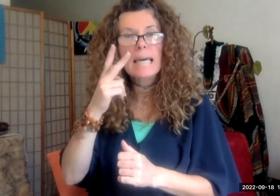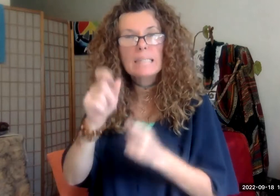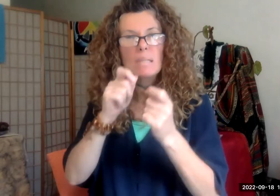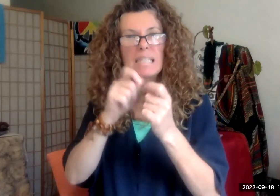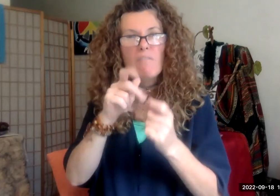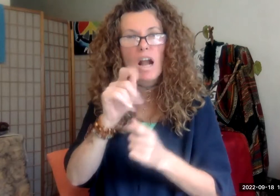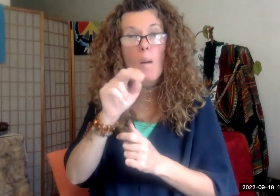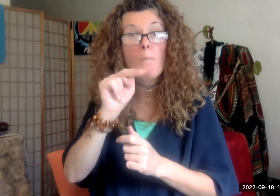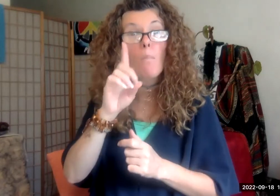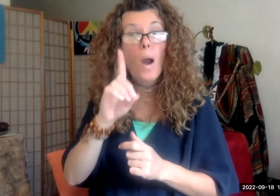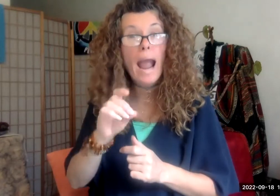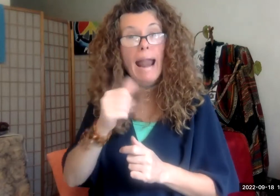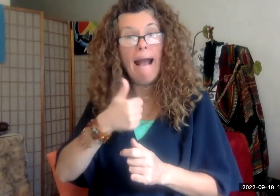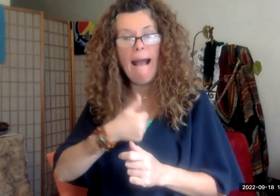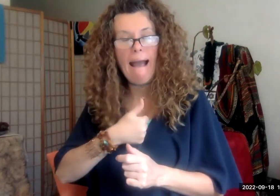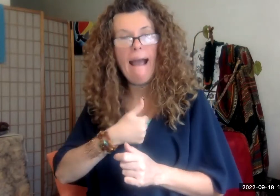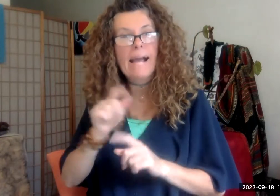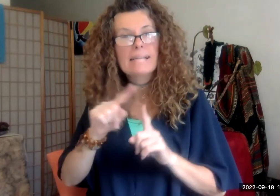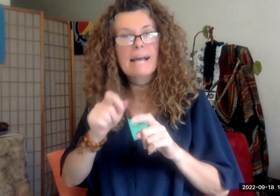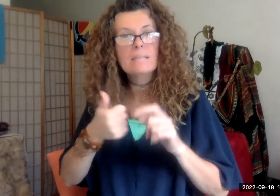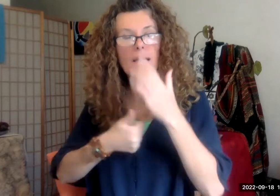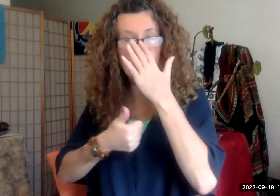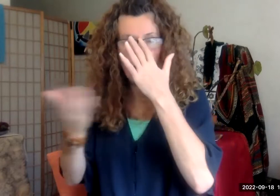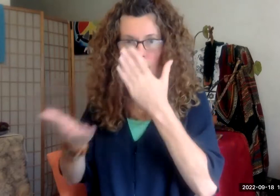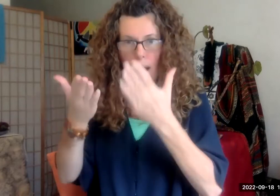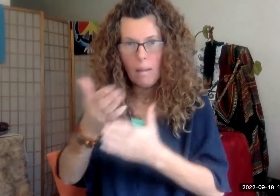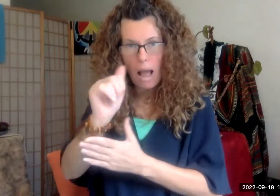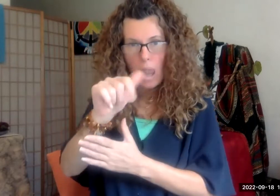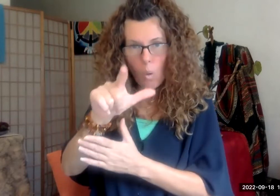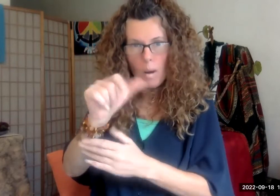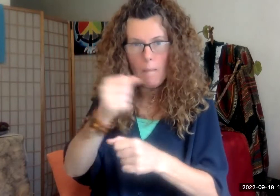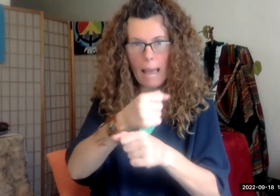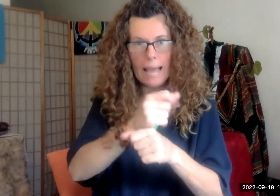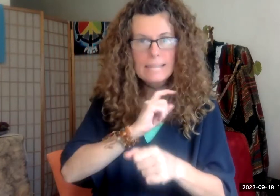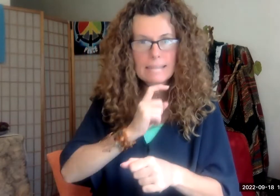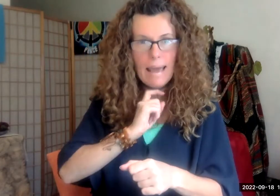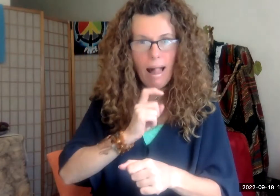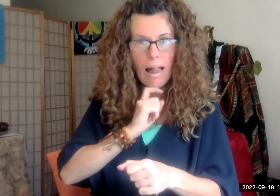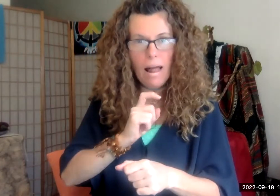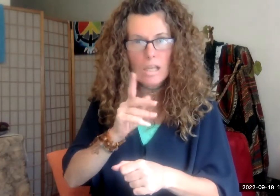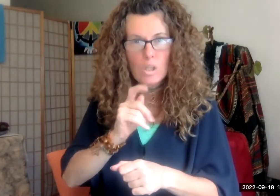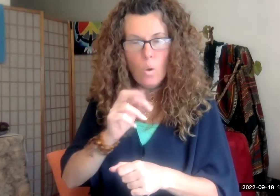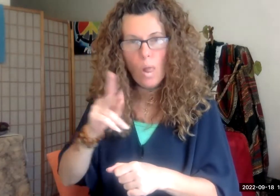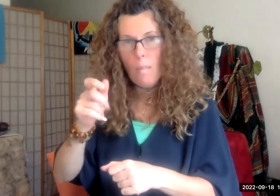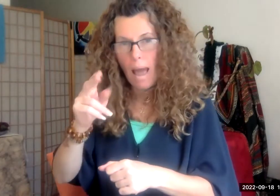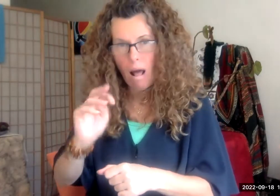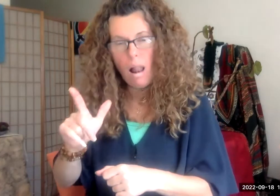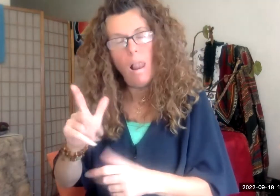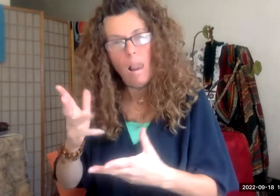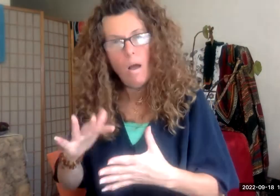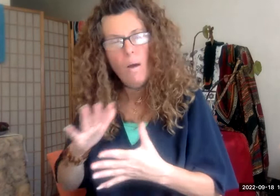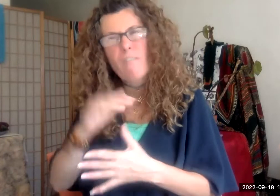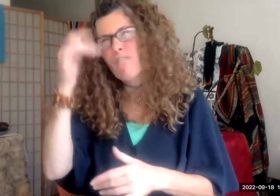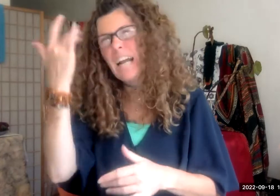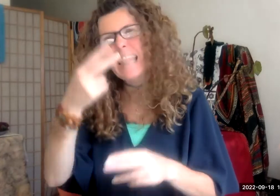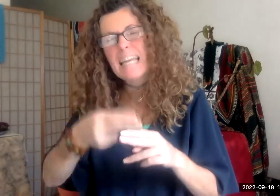I've tested that I really recommend. They're made out of aluminum and steel and solar panels, kind of high end actually. Forgot the